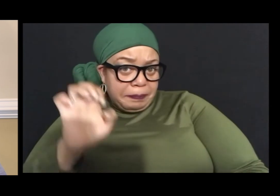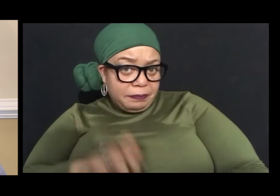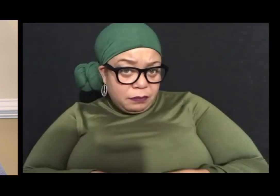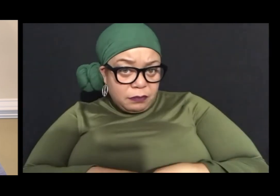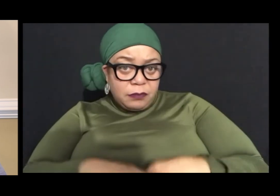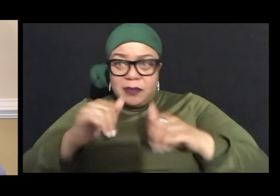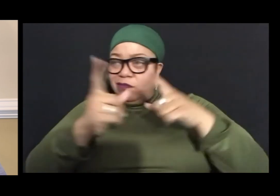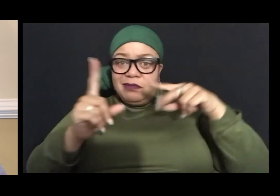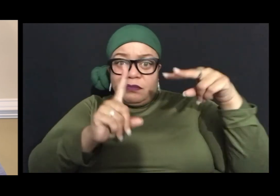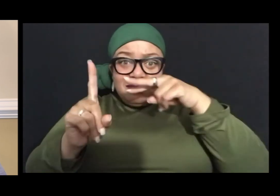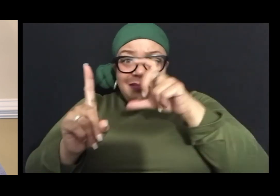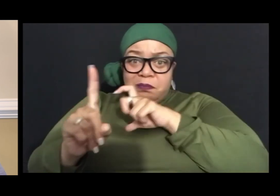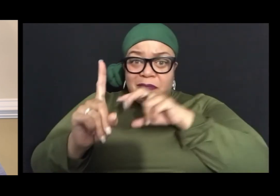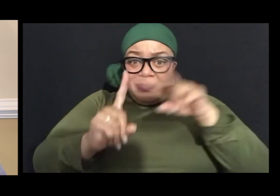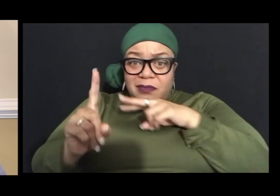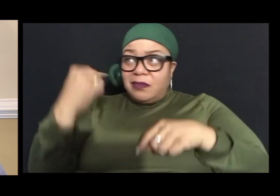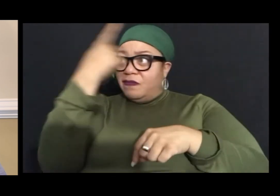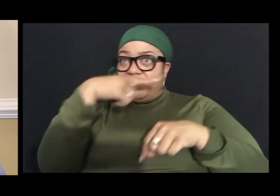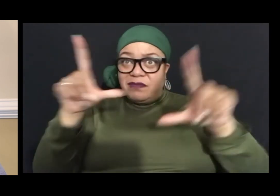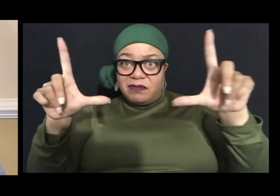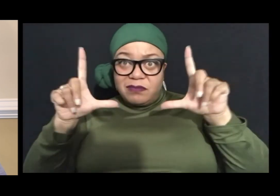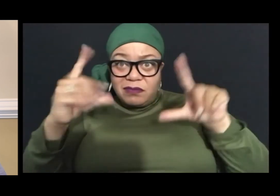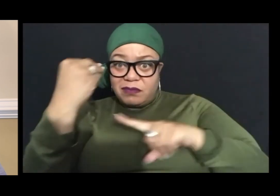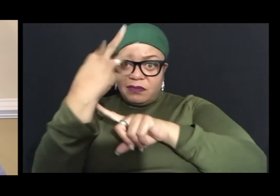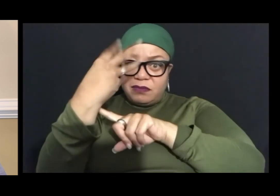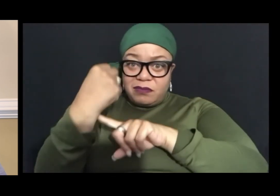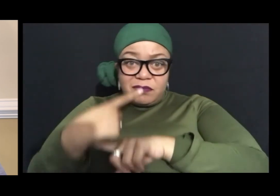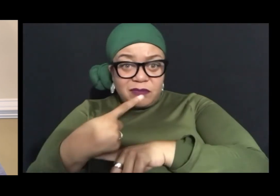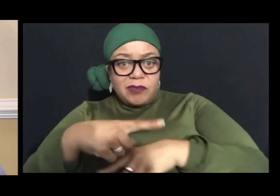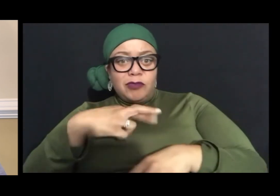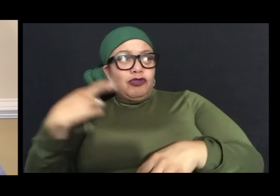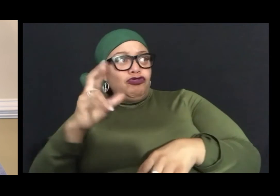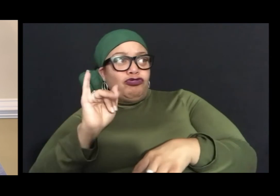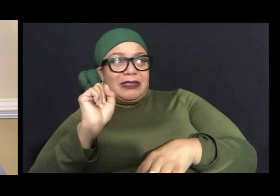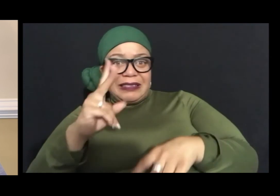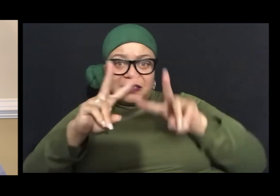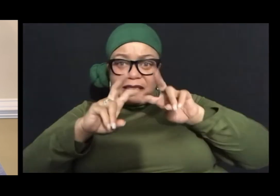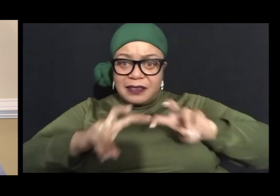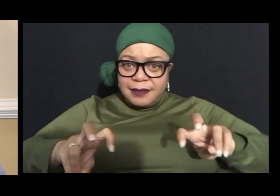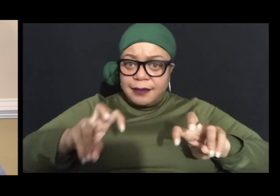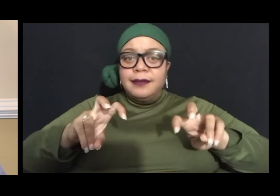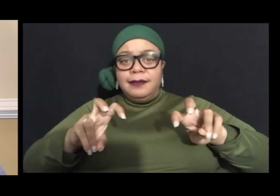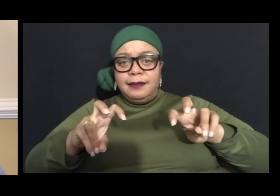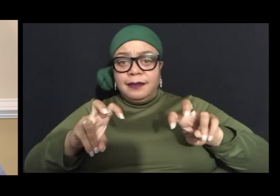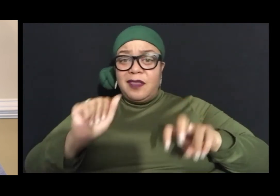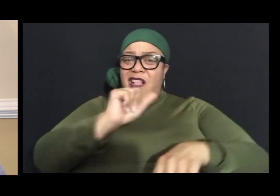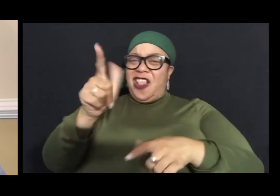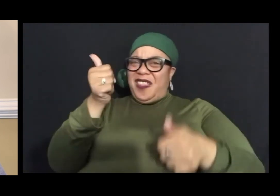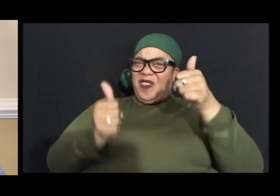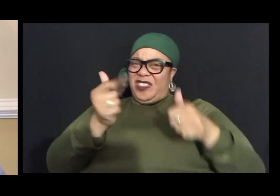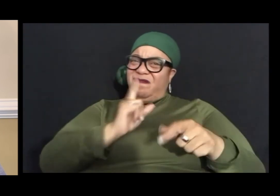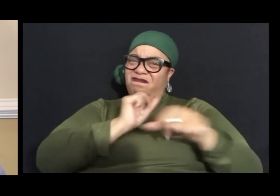policing, facial recognition, and risk scoring systems, all which actually target Black and